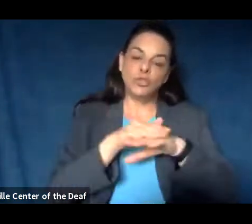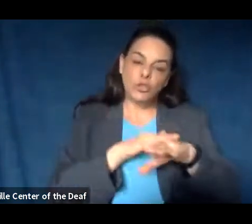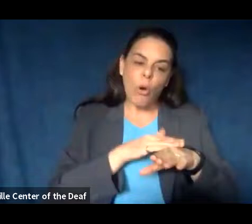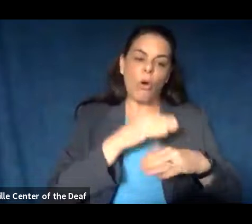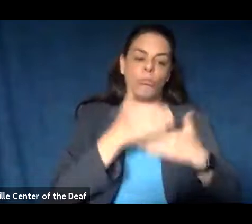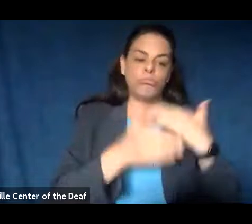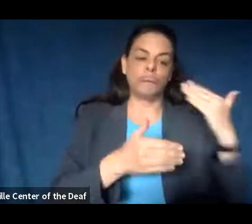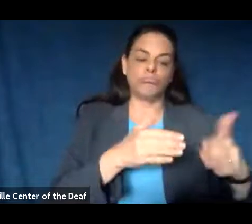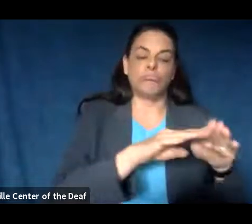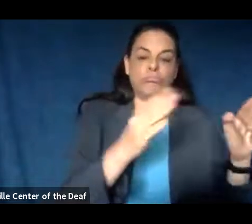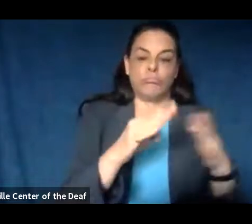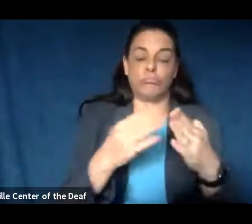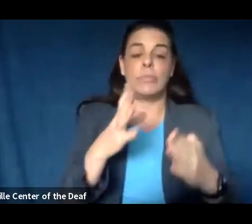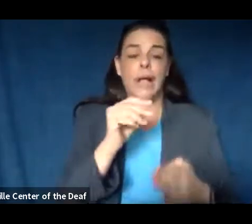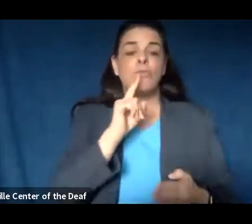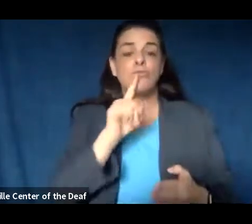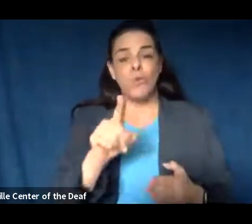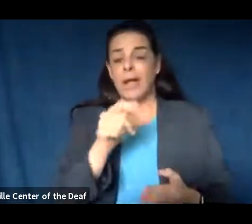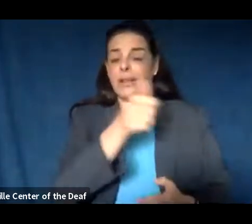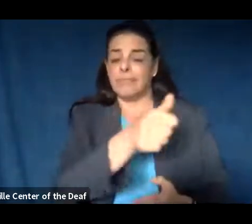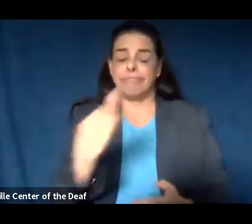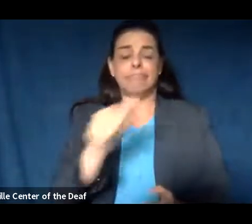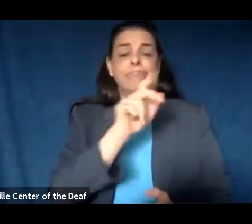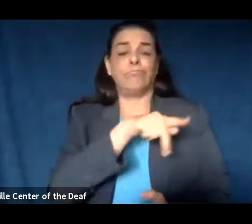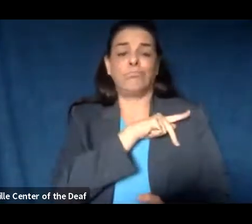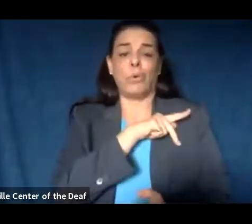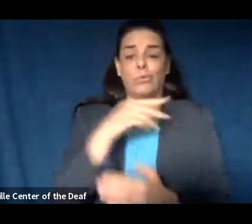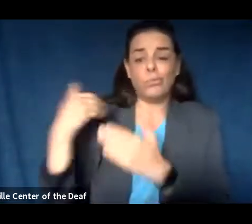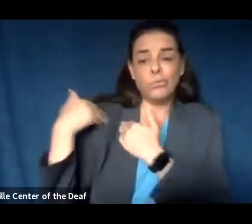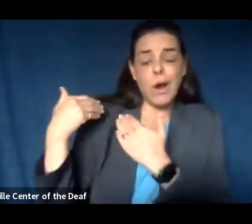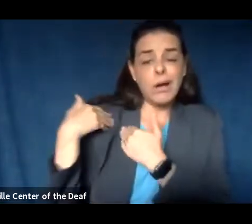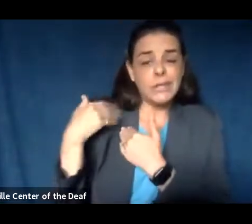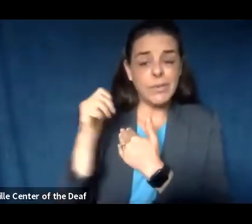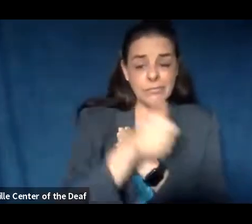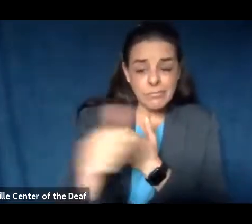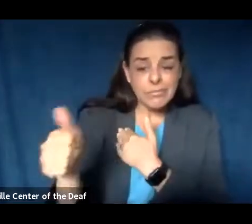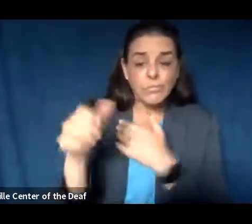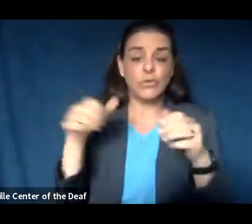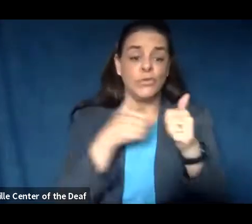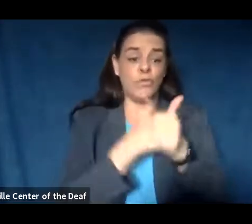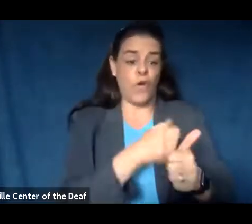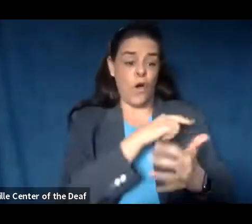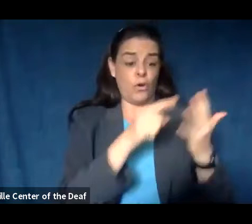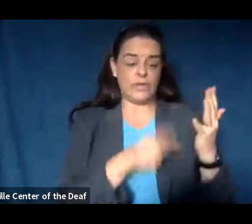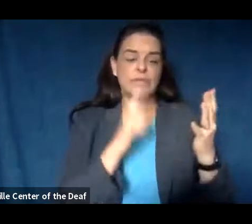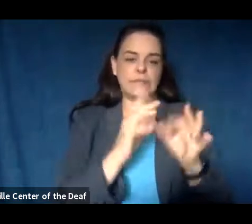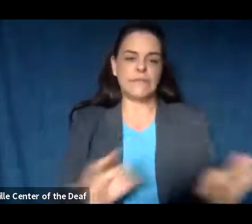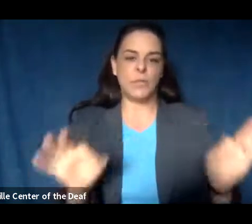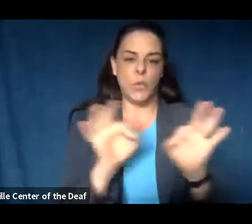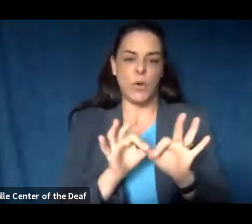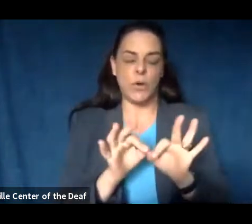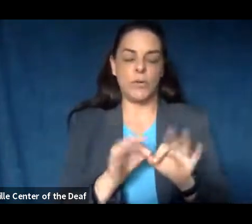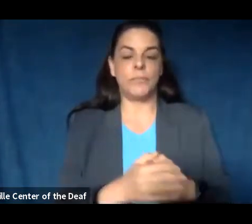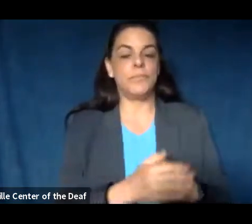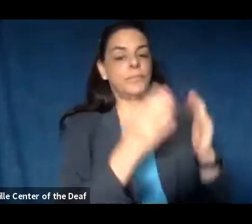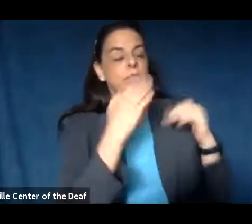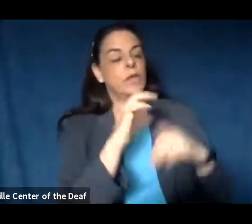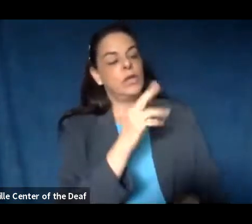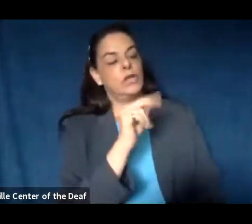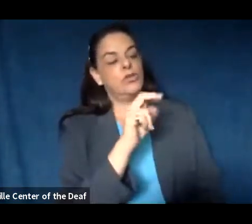personal individual responsibility there to do all those things is important. Okay, we have another one from Channel